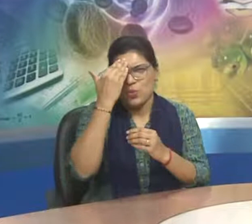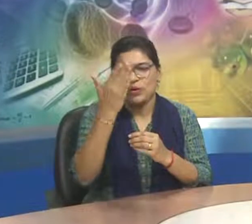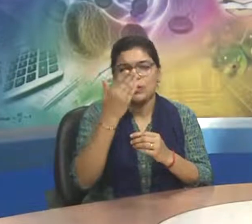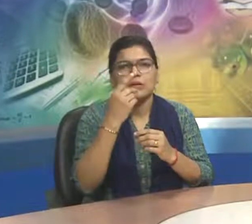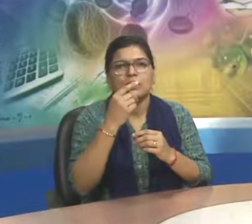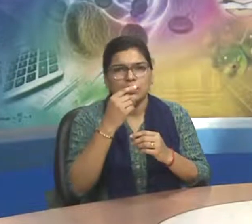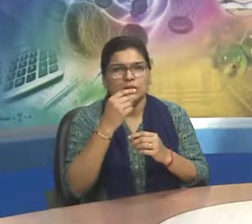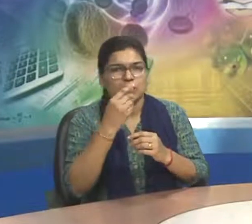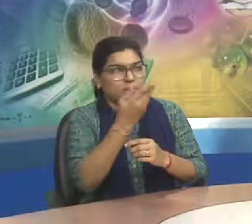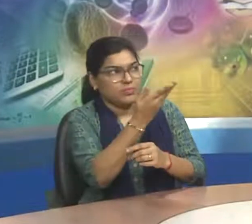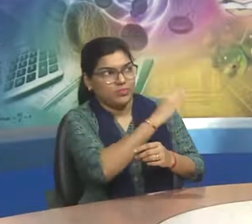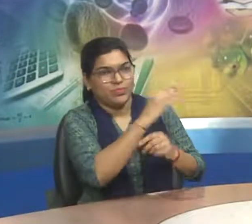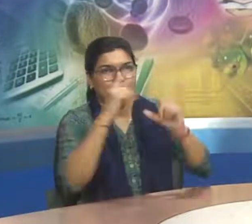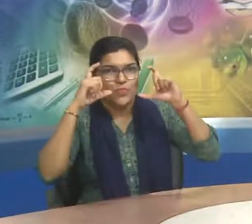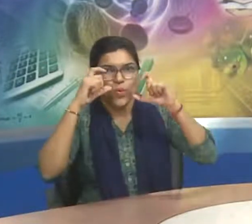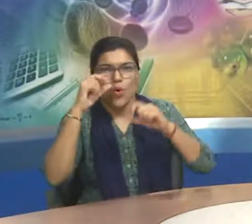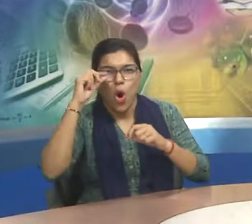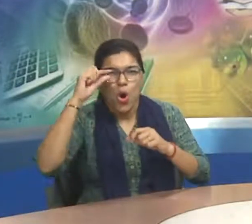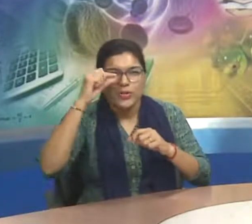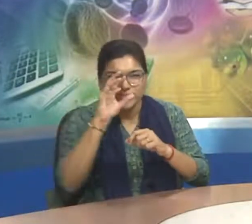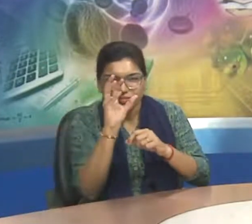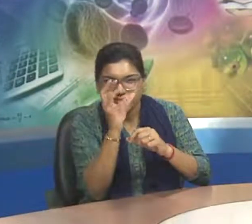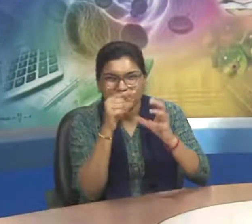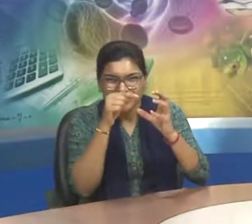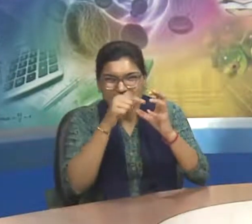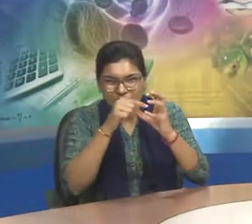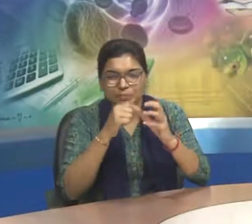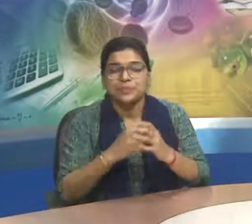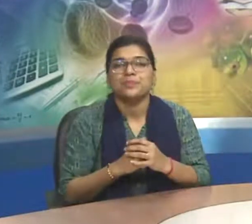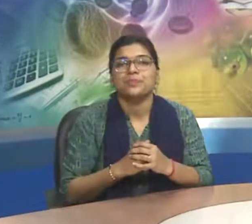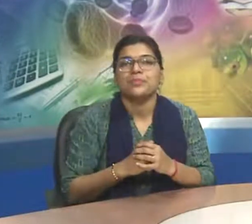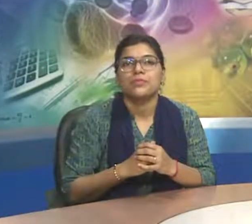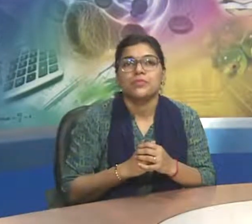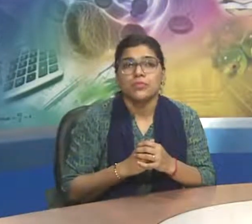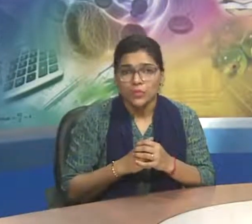We know copper is a bit red in color. You can see the image on the screen.